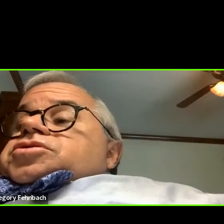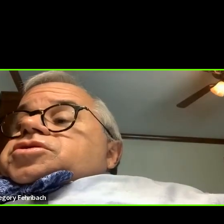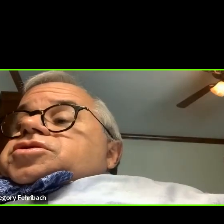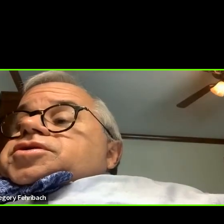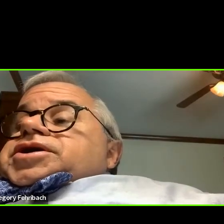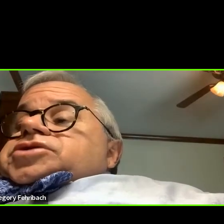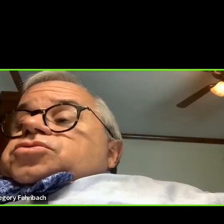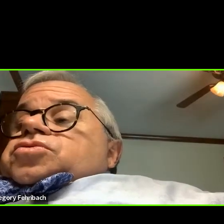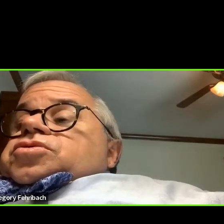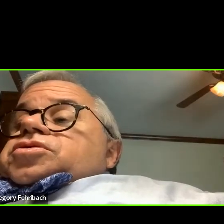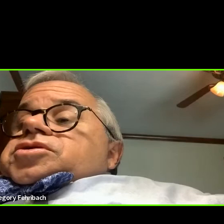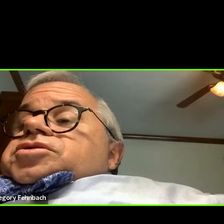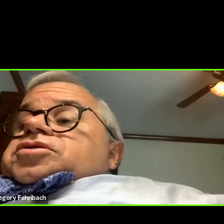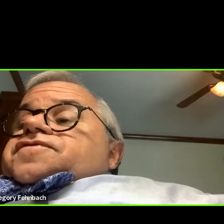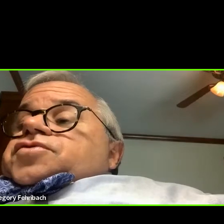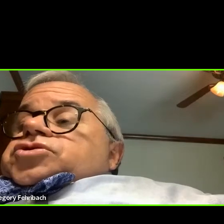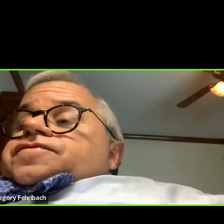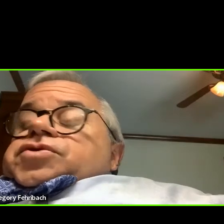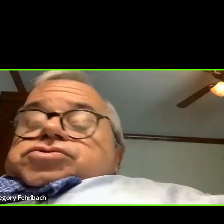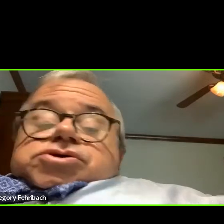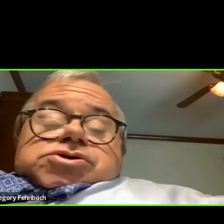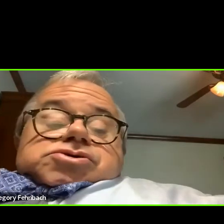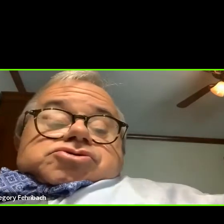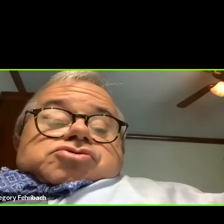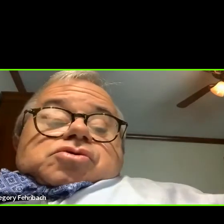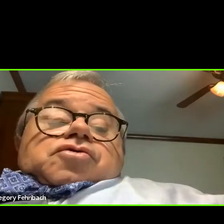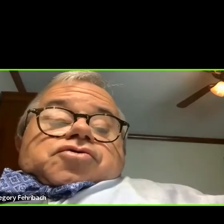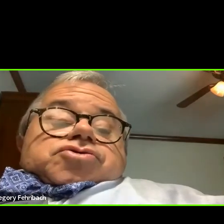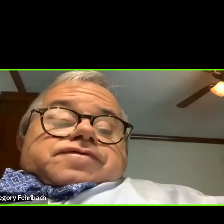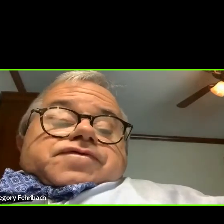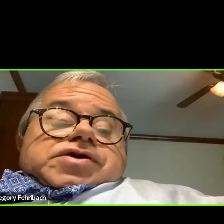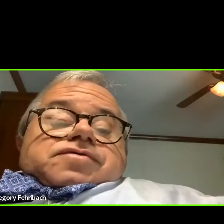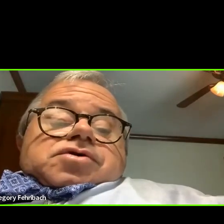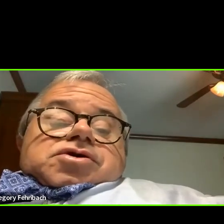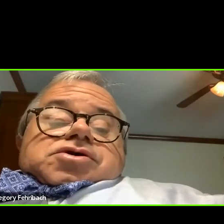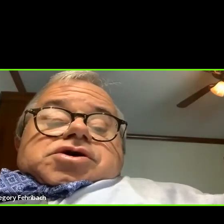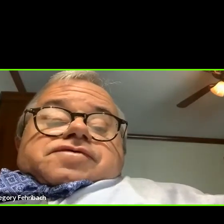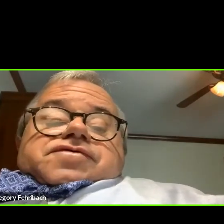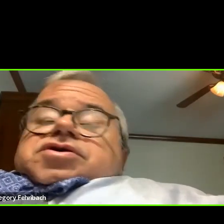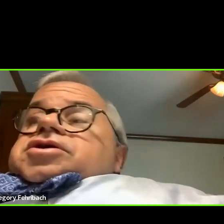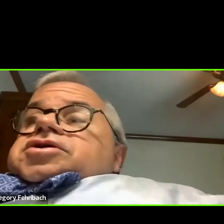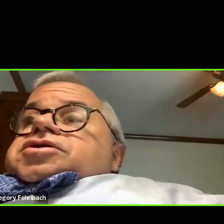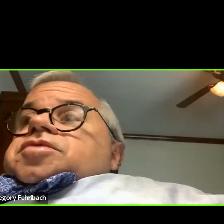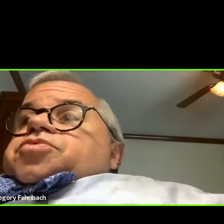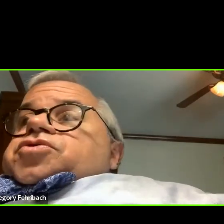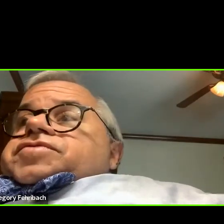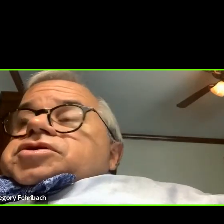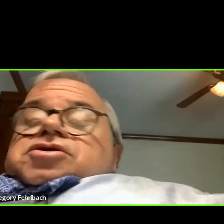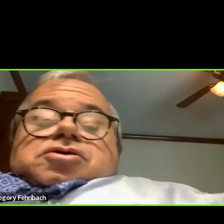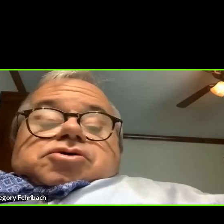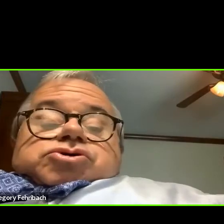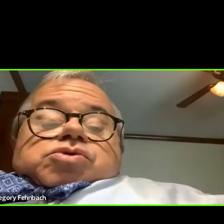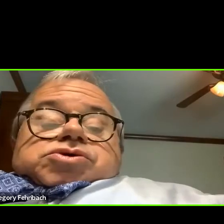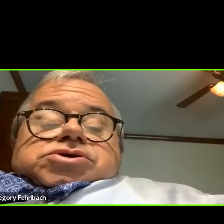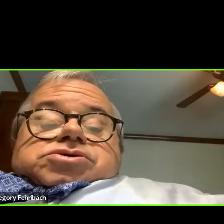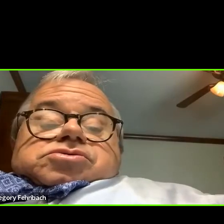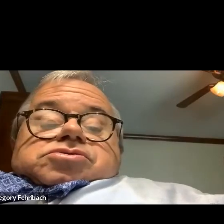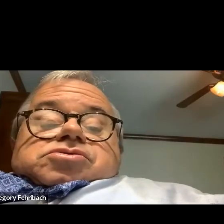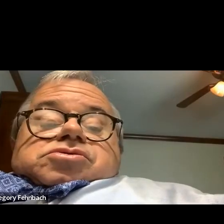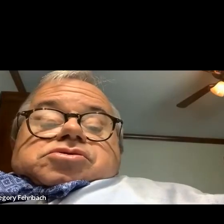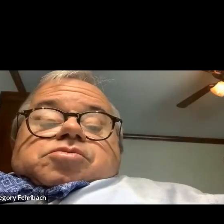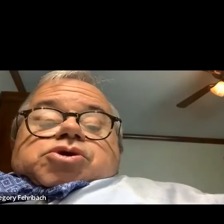your hand or a voice vote. So all those in favor of approving our